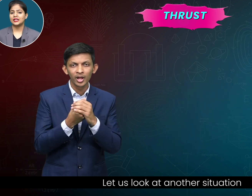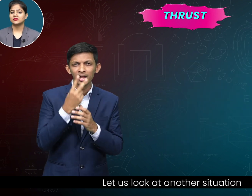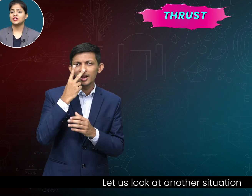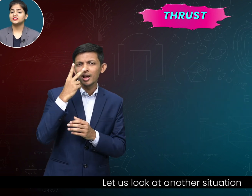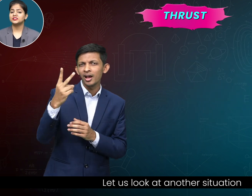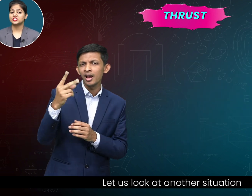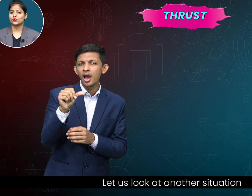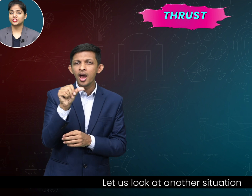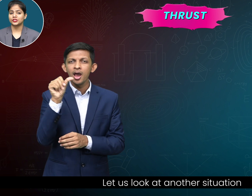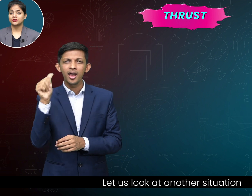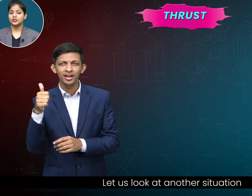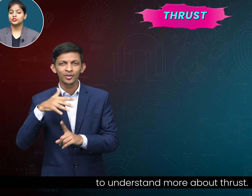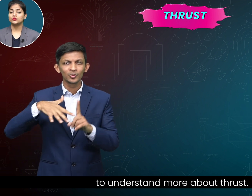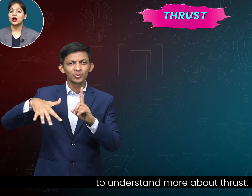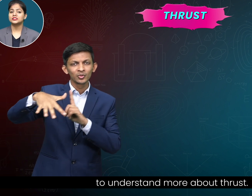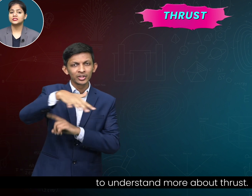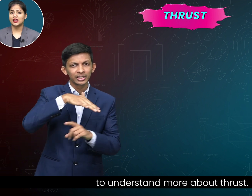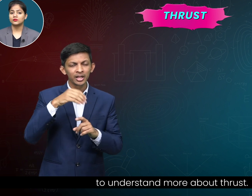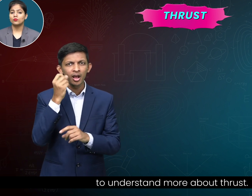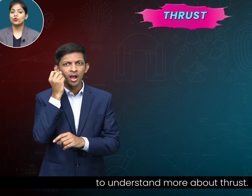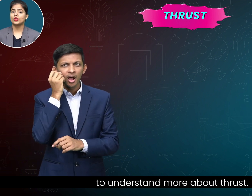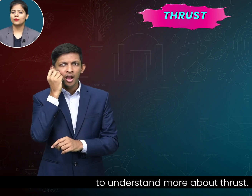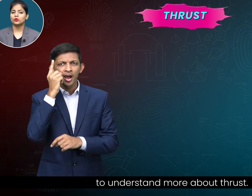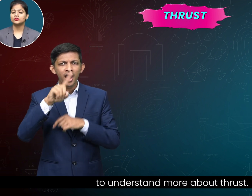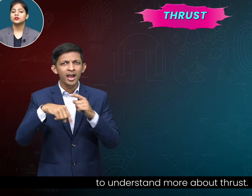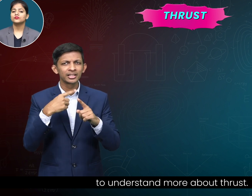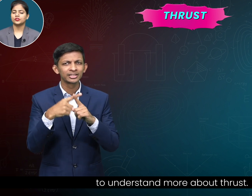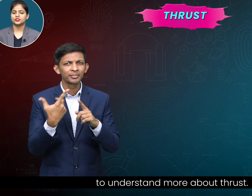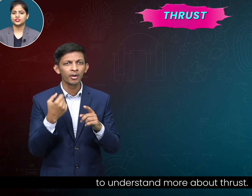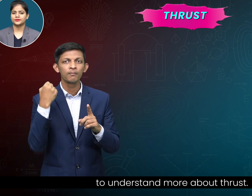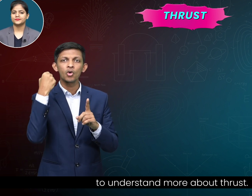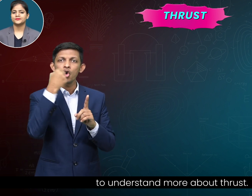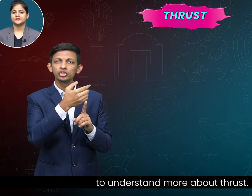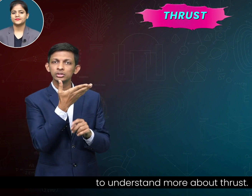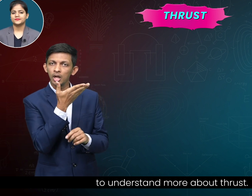at another situation to understand more about thrust.